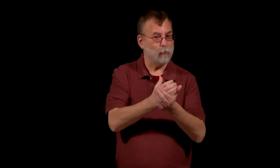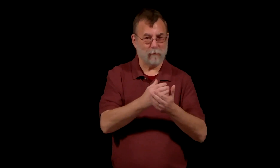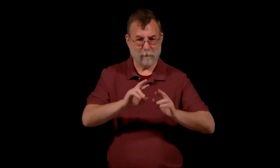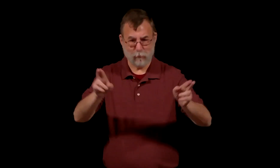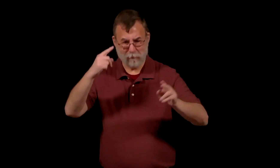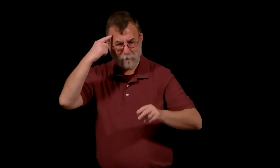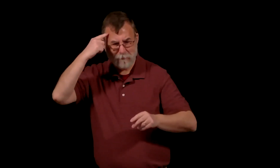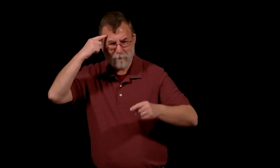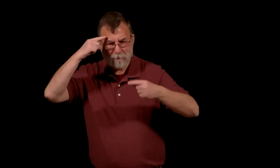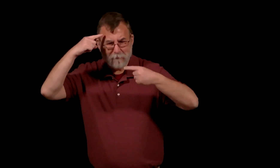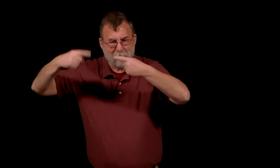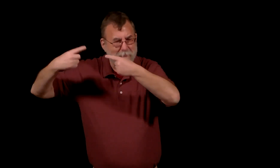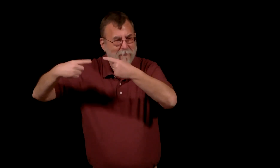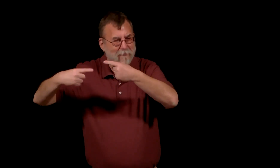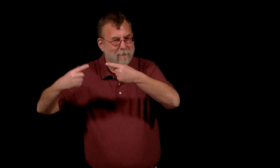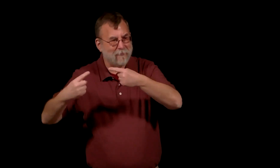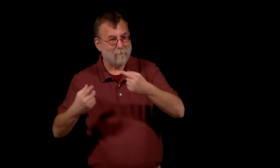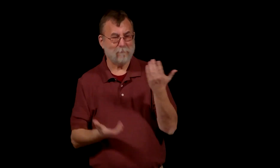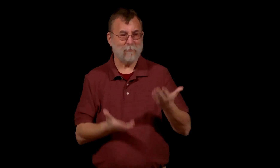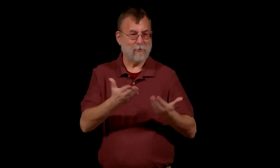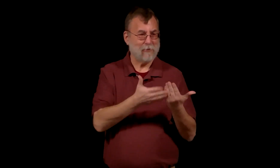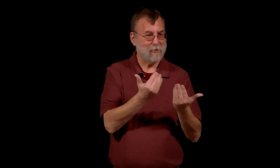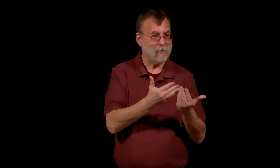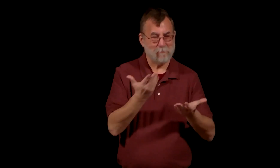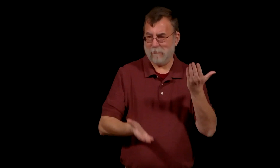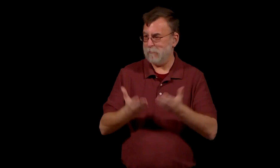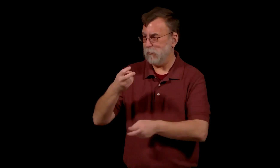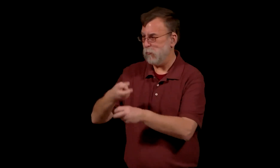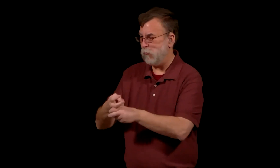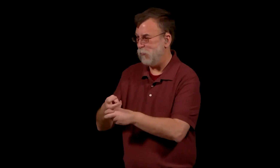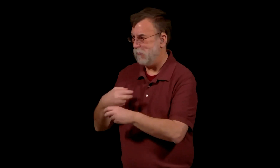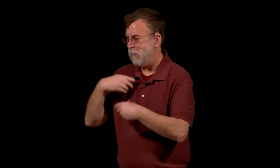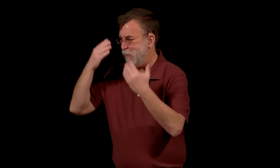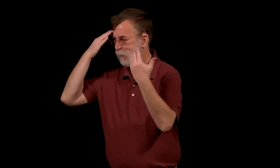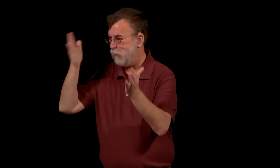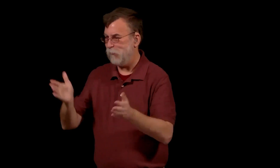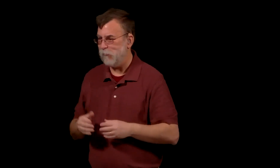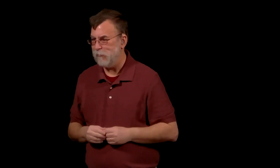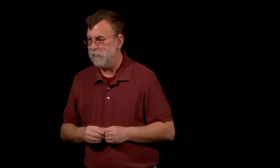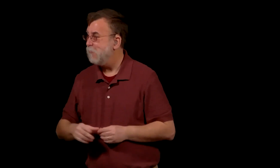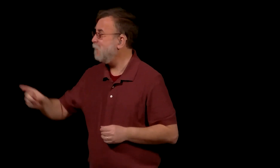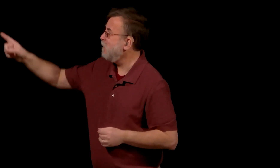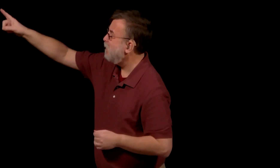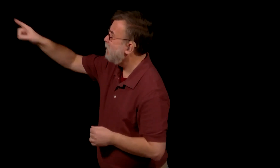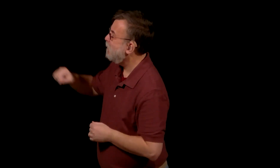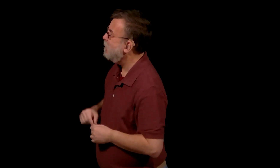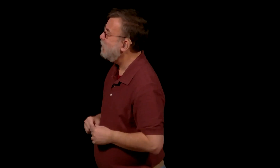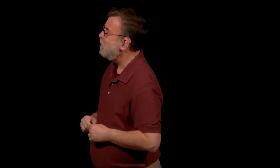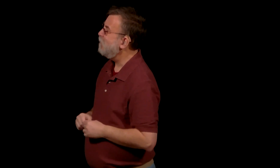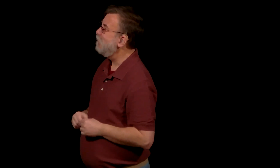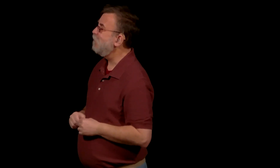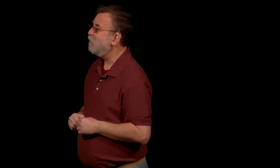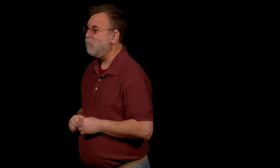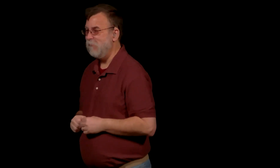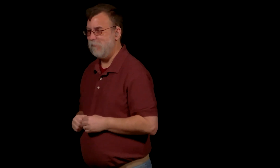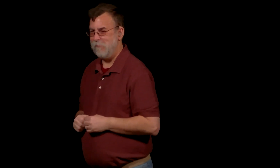Okay, the first picture. Ready to get your minds thinking? Might be easy today. Might be hard. I'm not sure. Here we go.